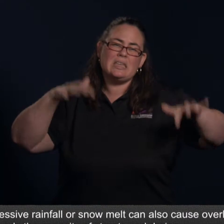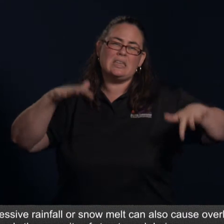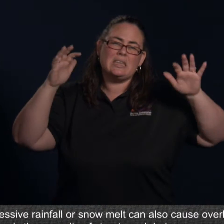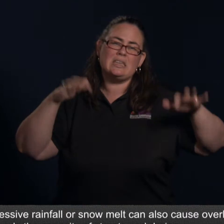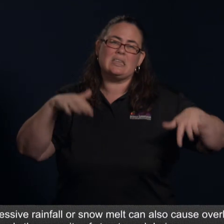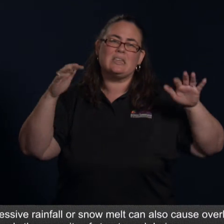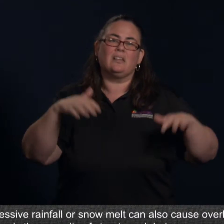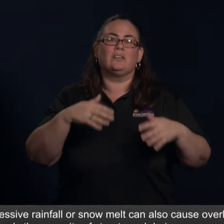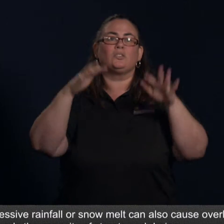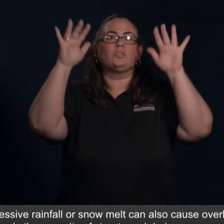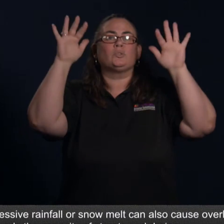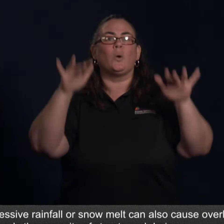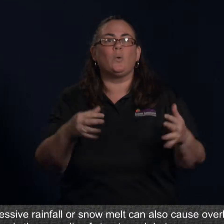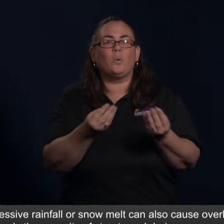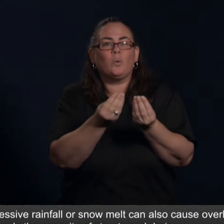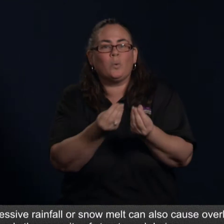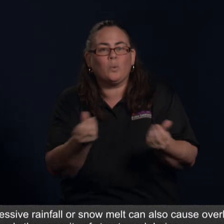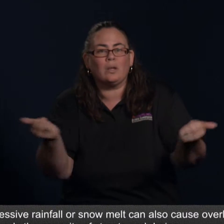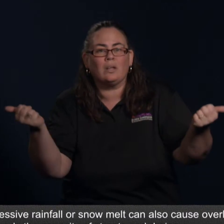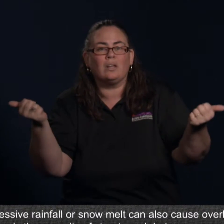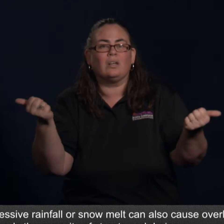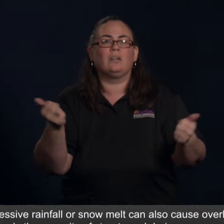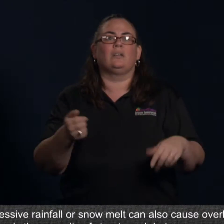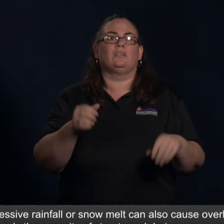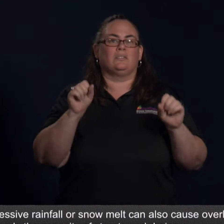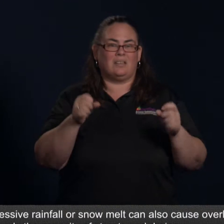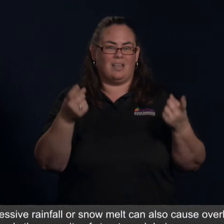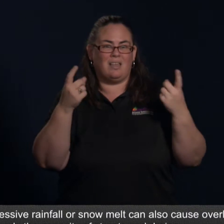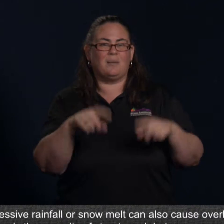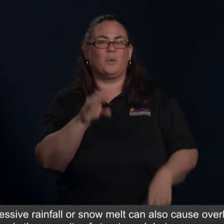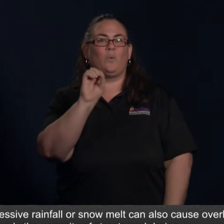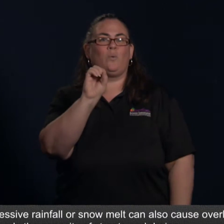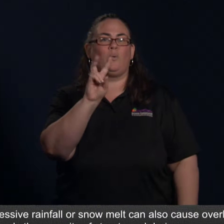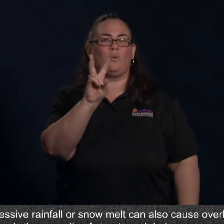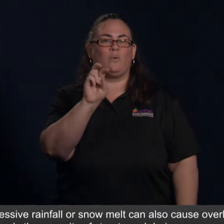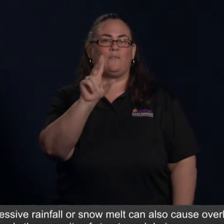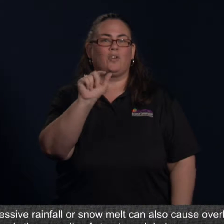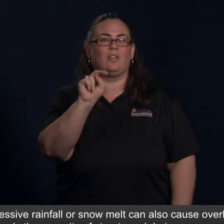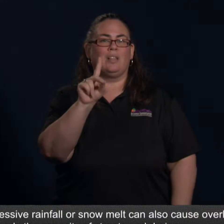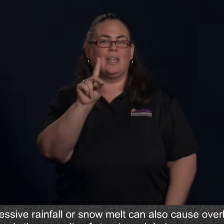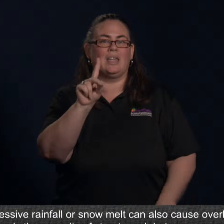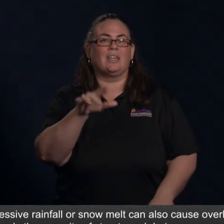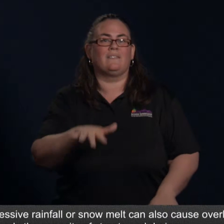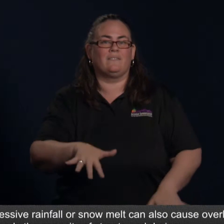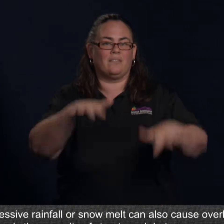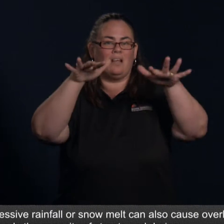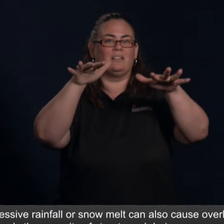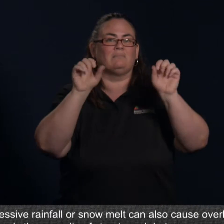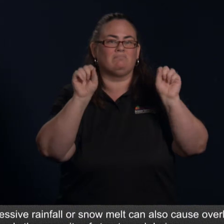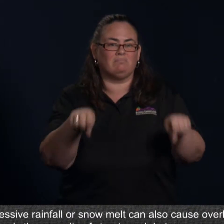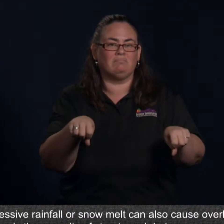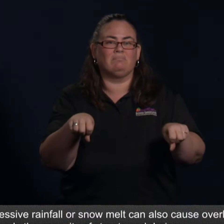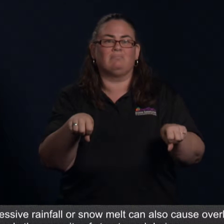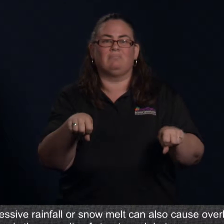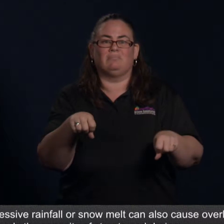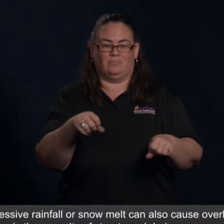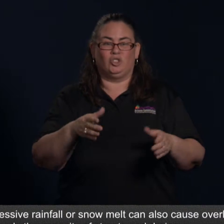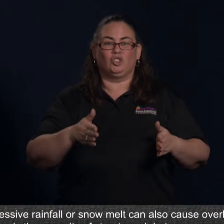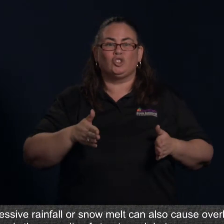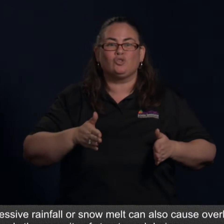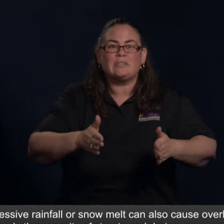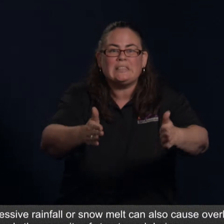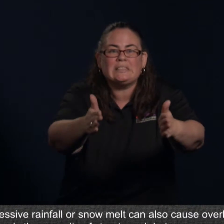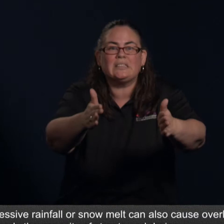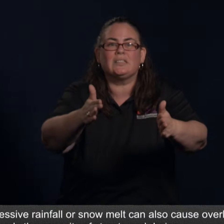Excessive rainfall or snowmelt can also cause overland flooding when the water exceeds